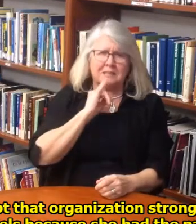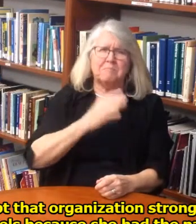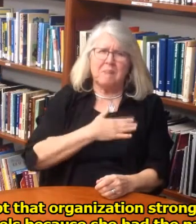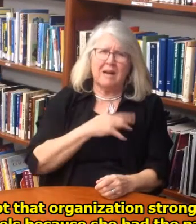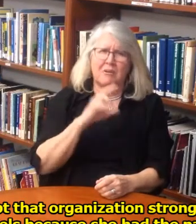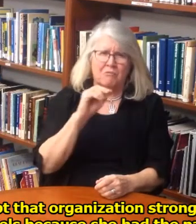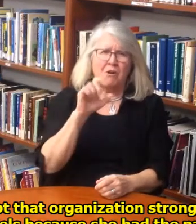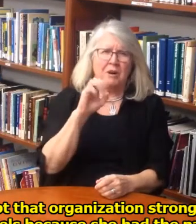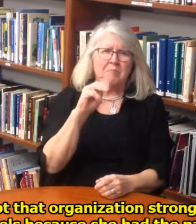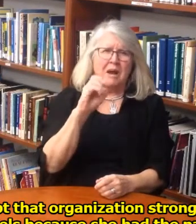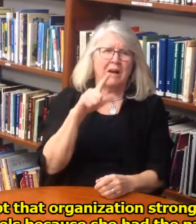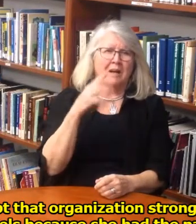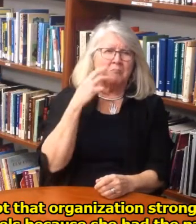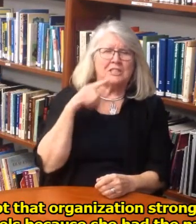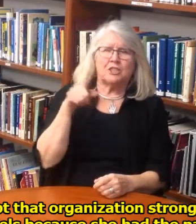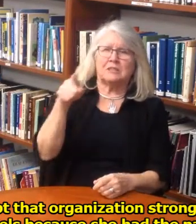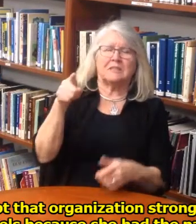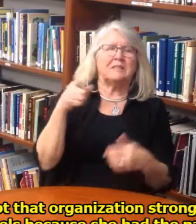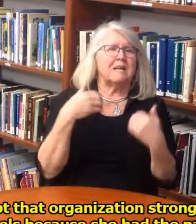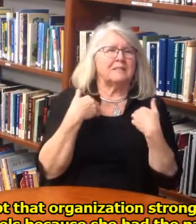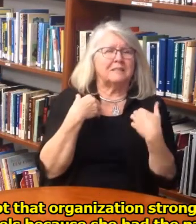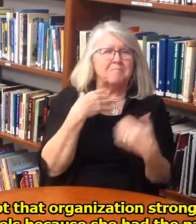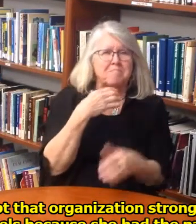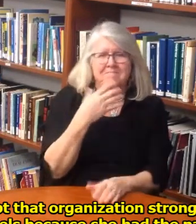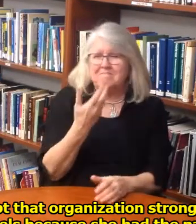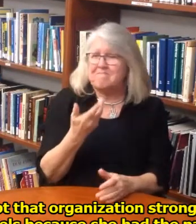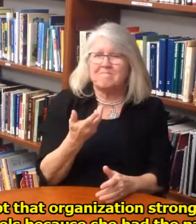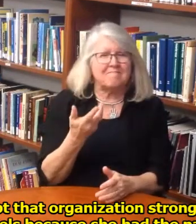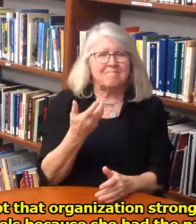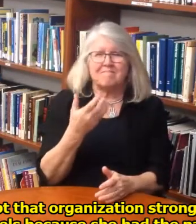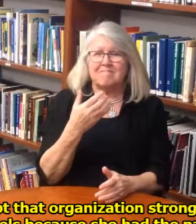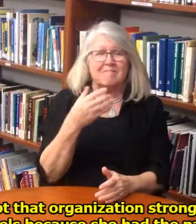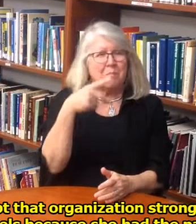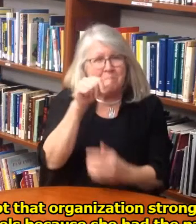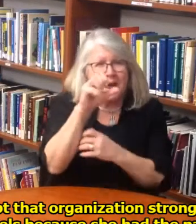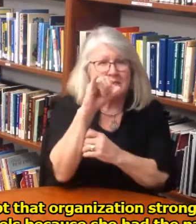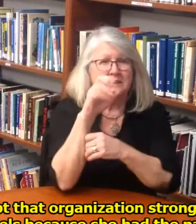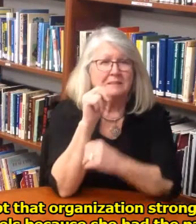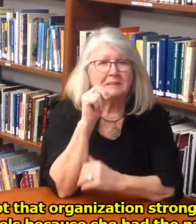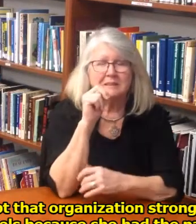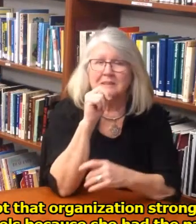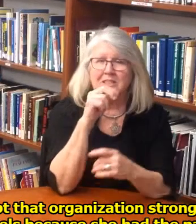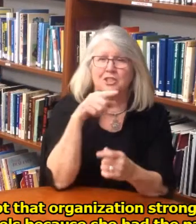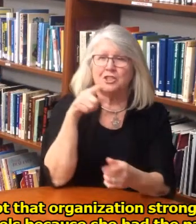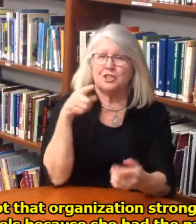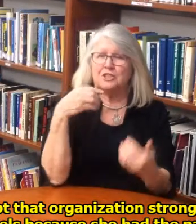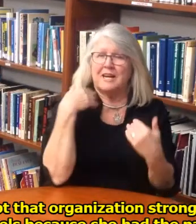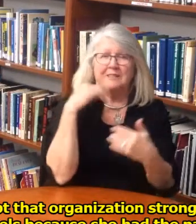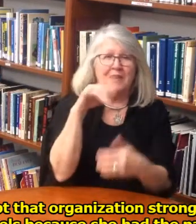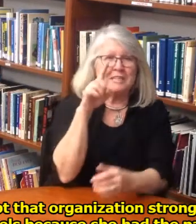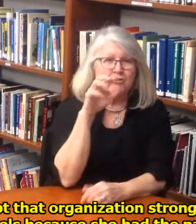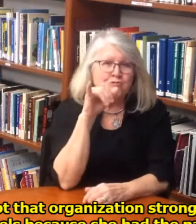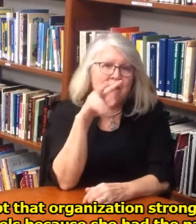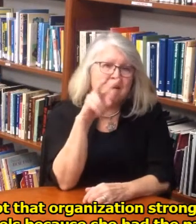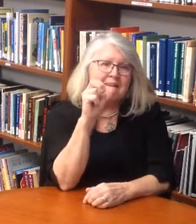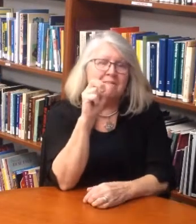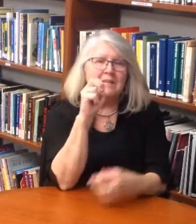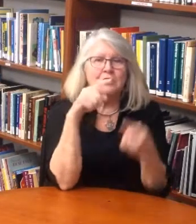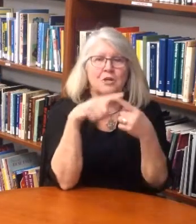strong. And so Mona is one of my role models because she had the passion and the drive